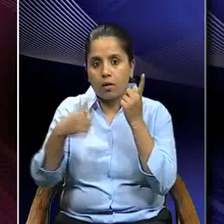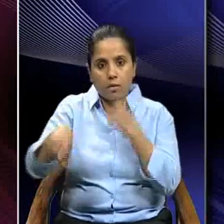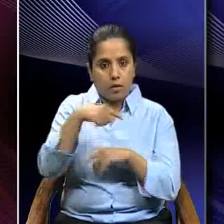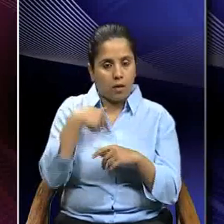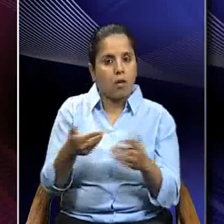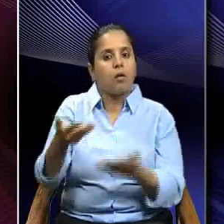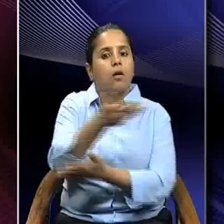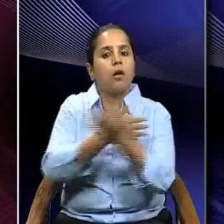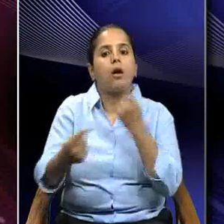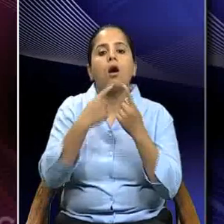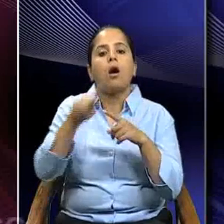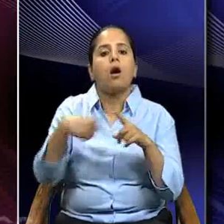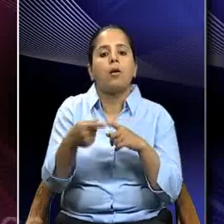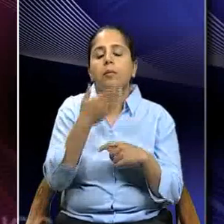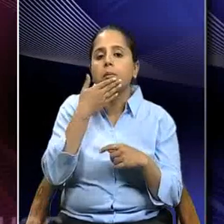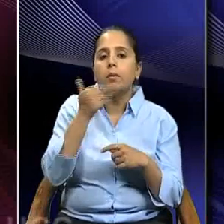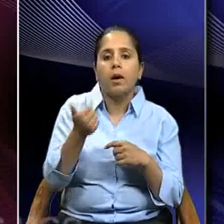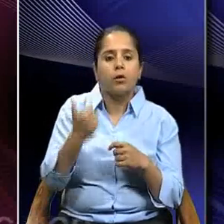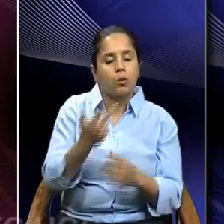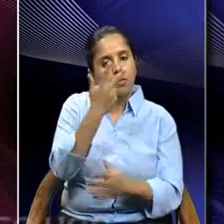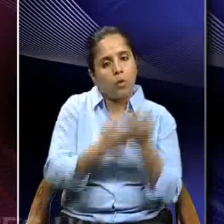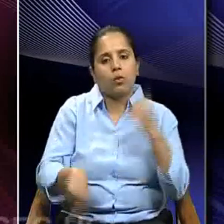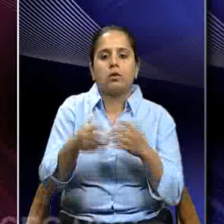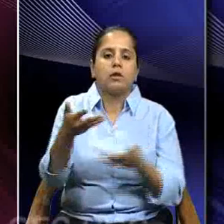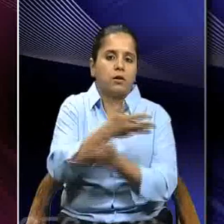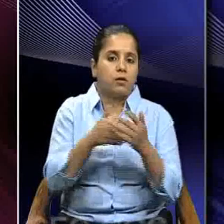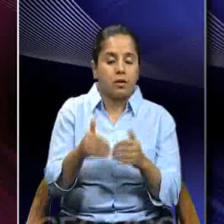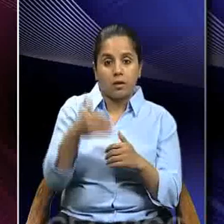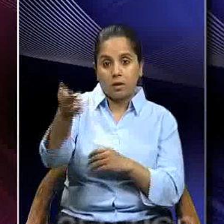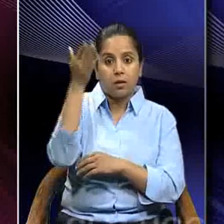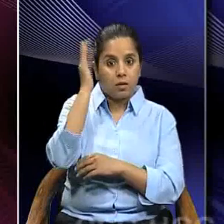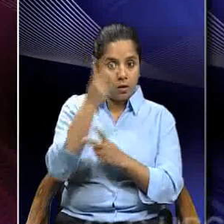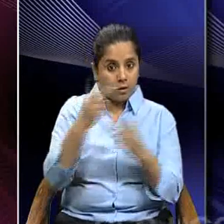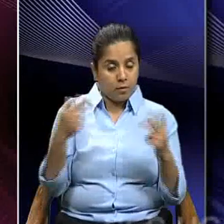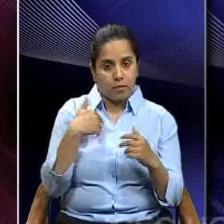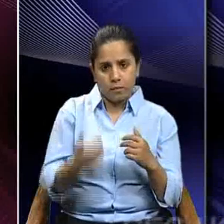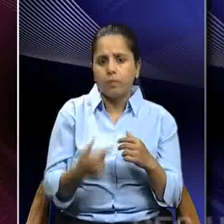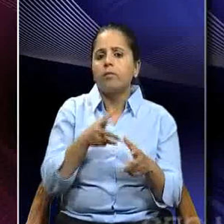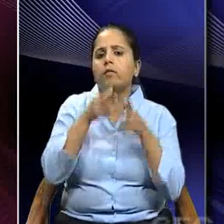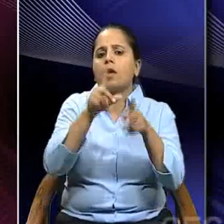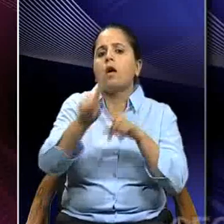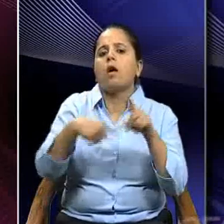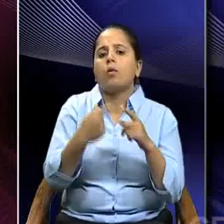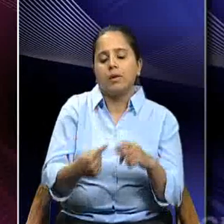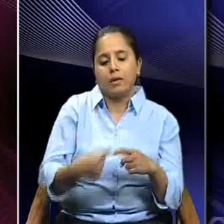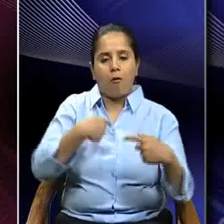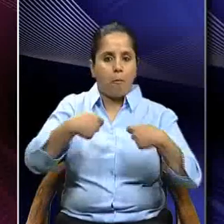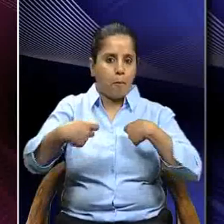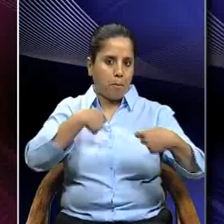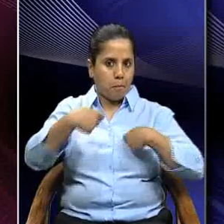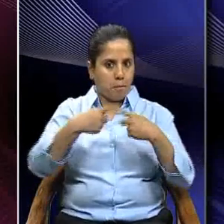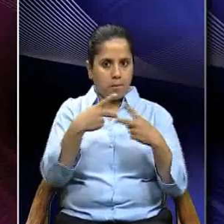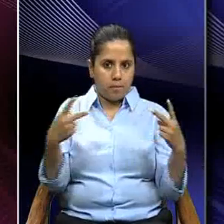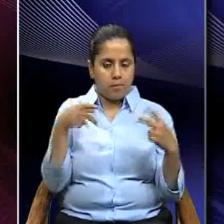have discussed about the best part of both of them. In the next lecture of mine, I'll tell you about the self-management, which